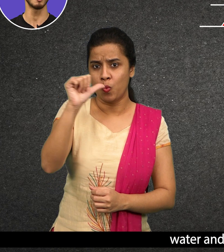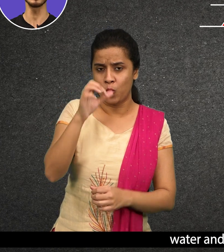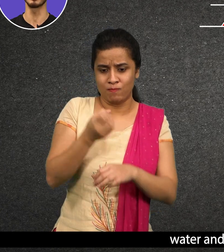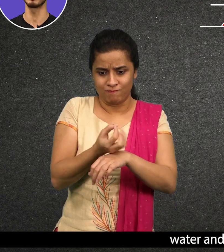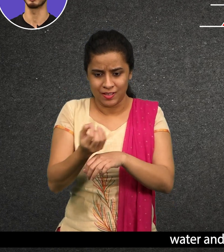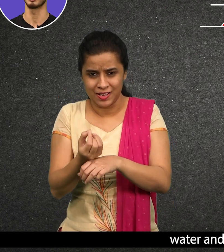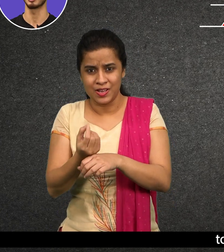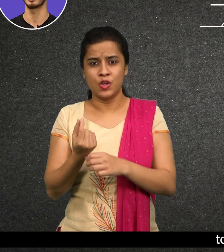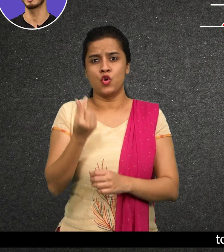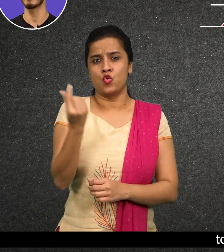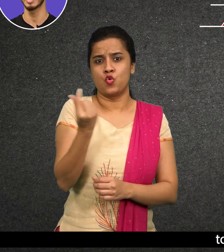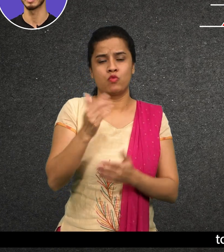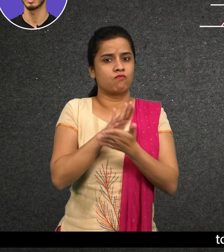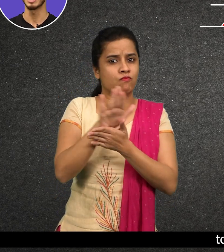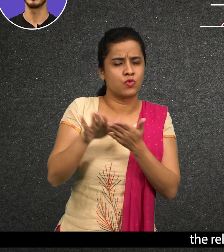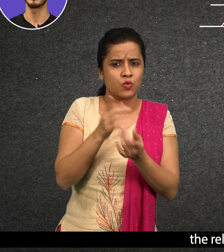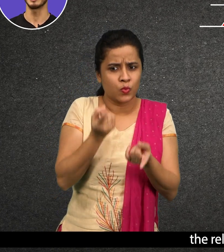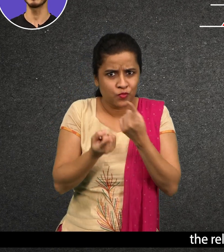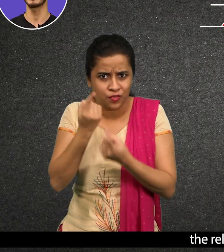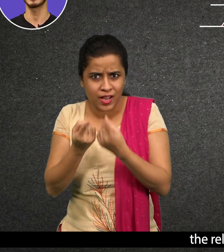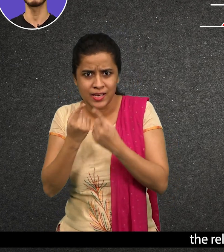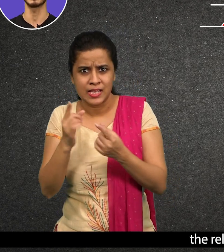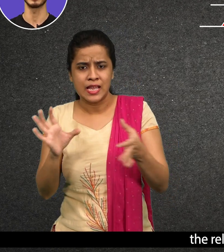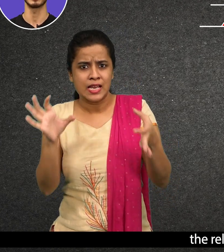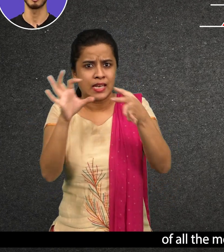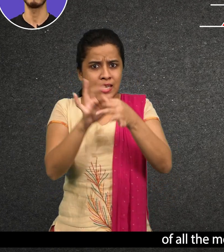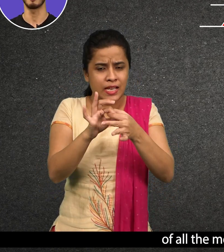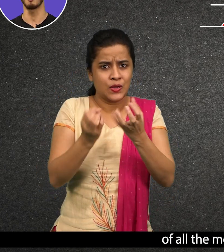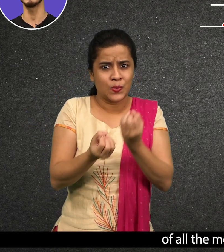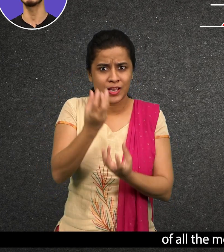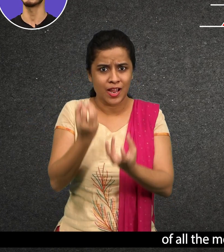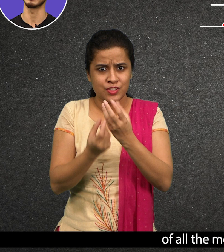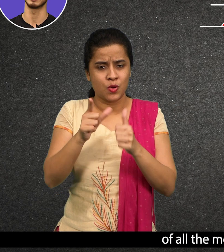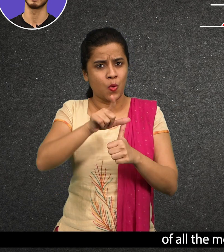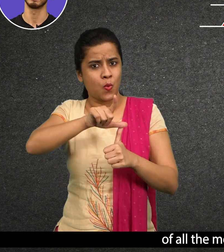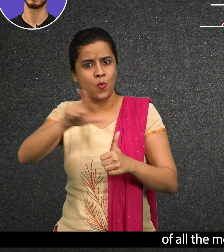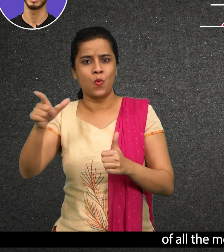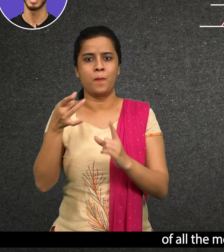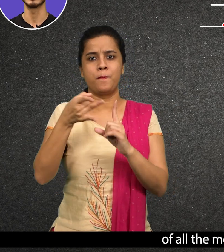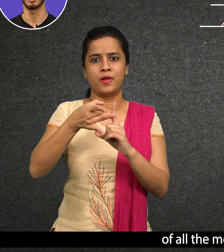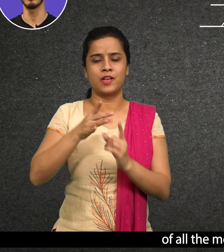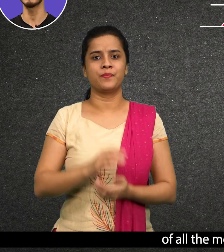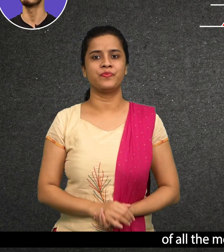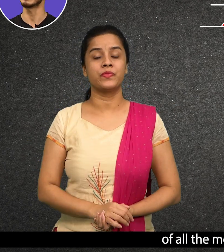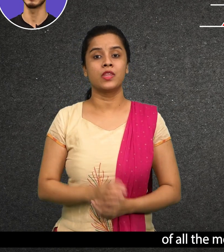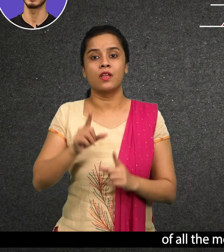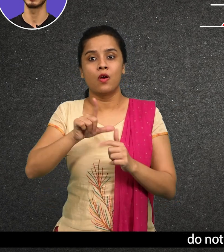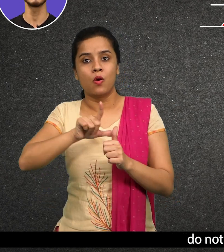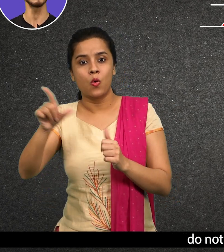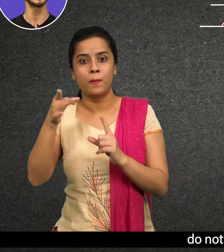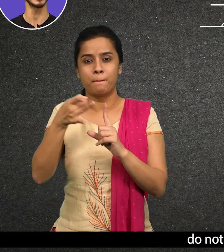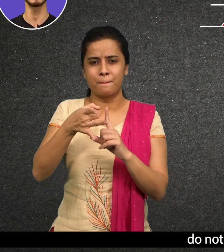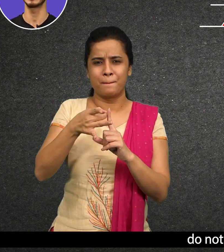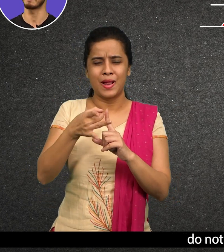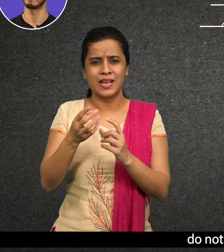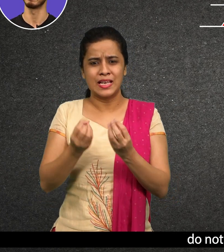are not useful to determine the relative reactivities of all the metals, as all the metals do